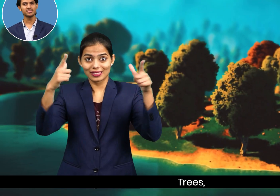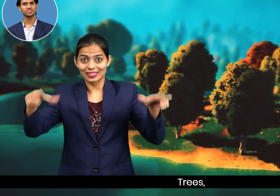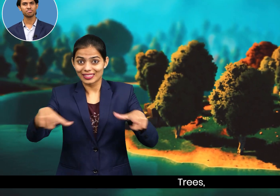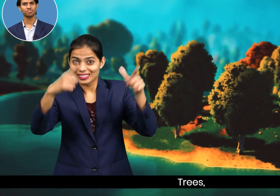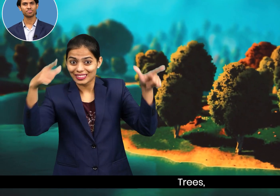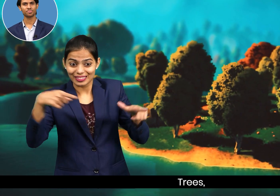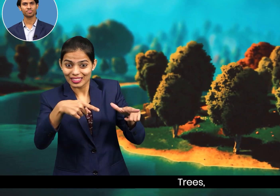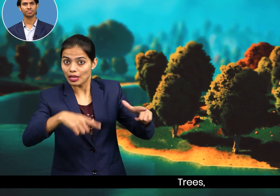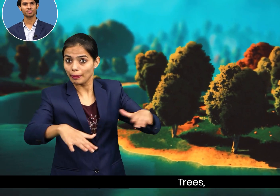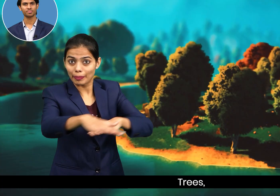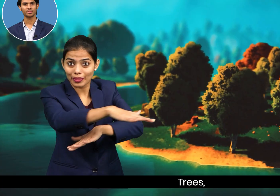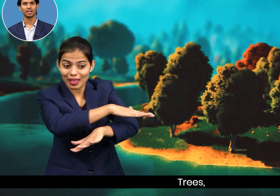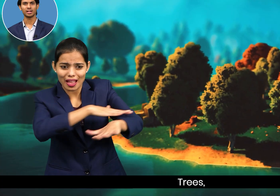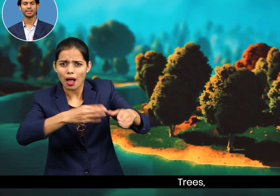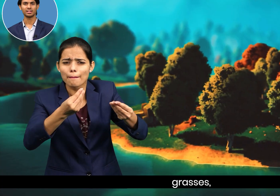Trees,